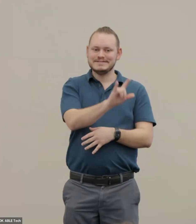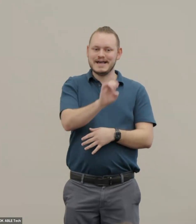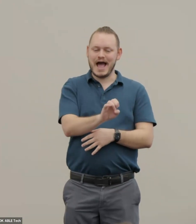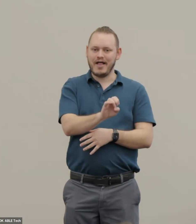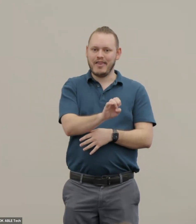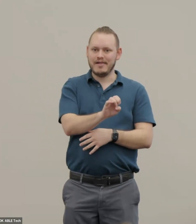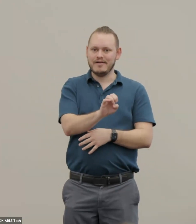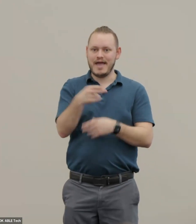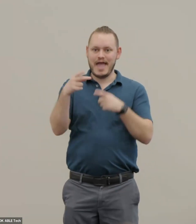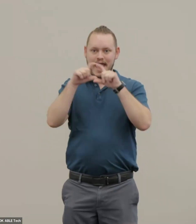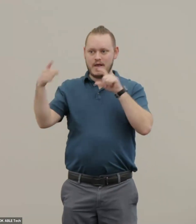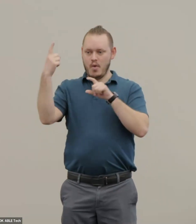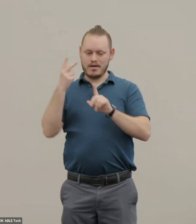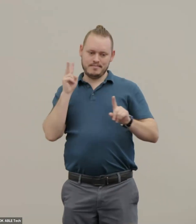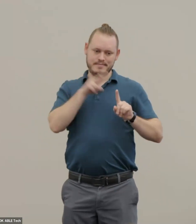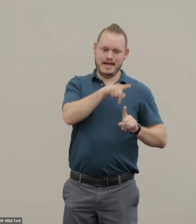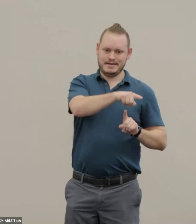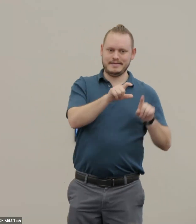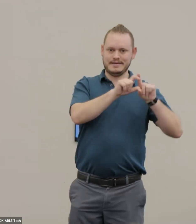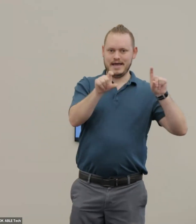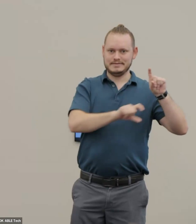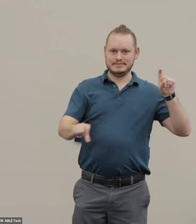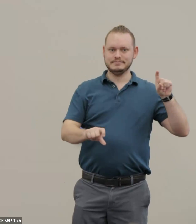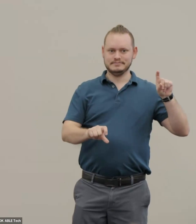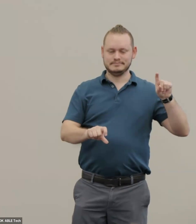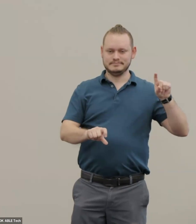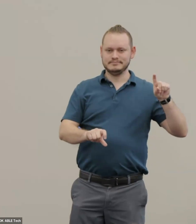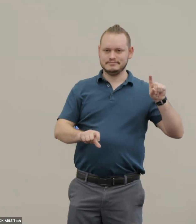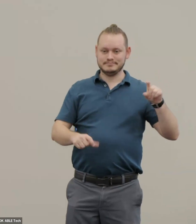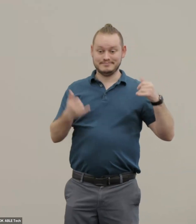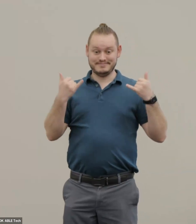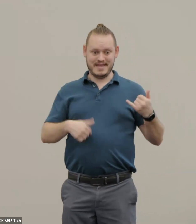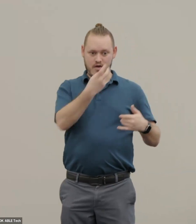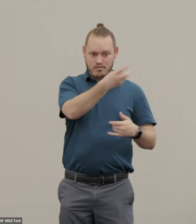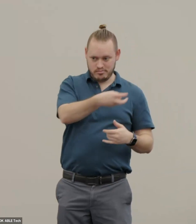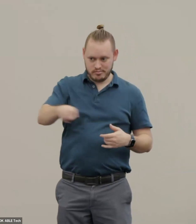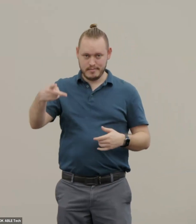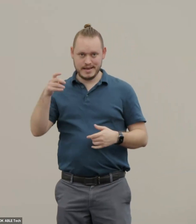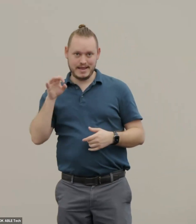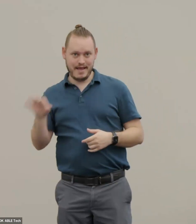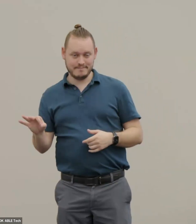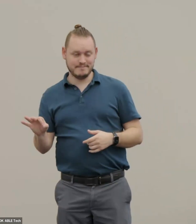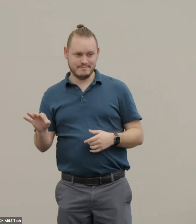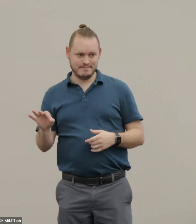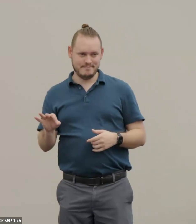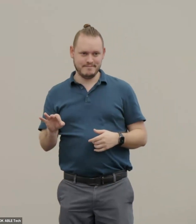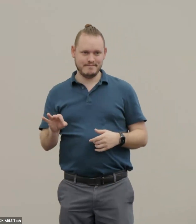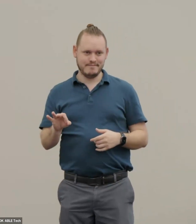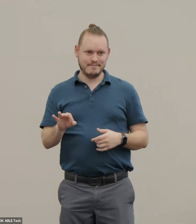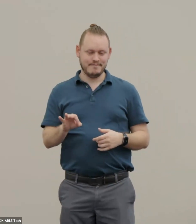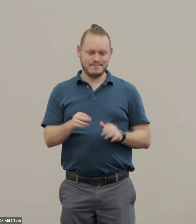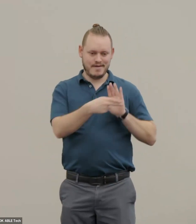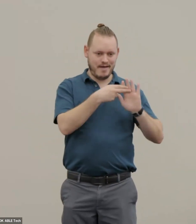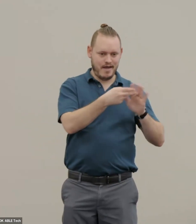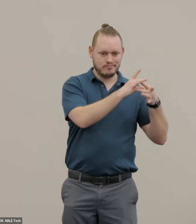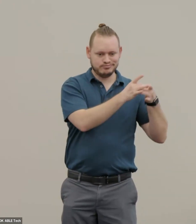is applied to that text. And now, when I export to the PDF format, that is going to map